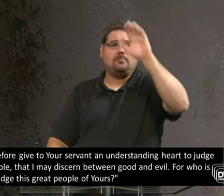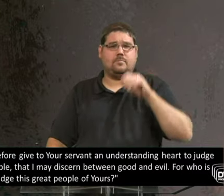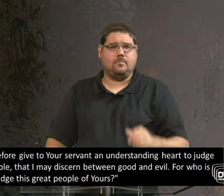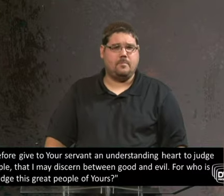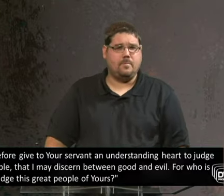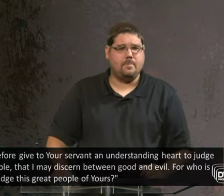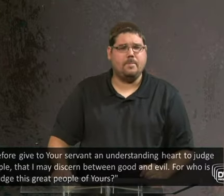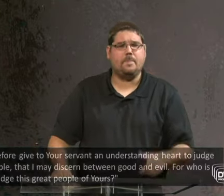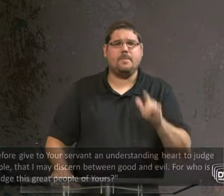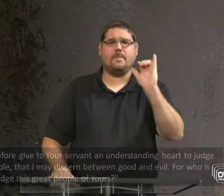yours?